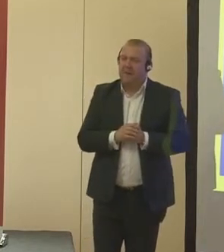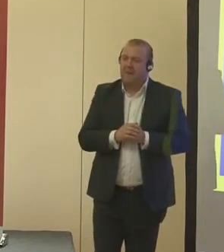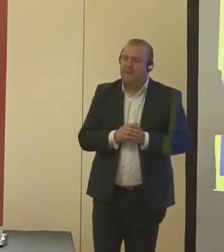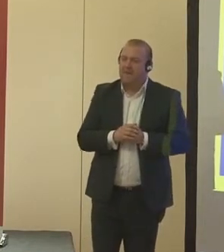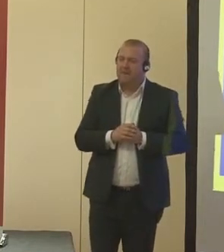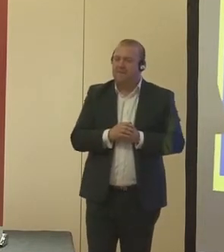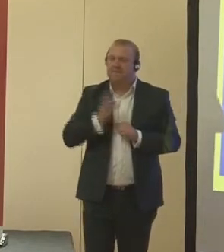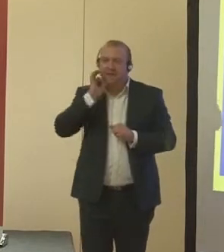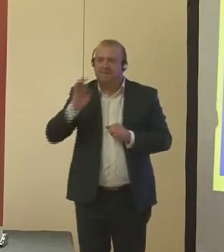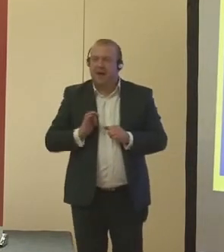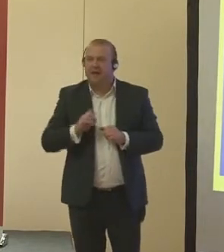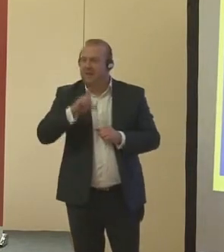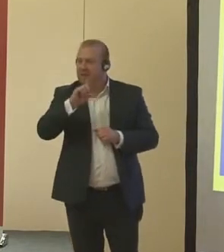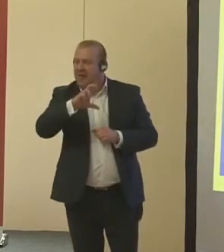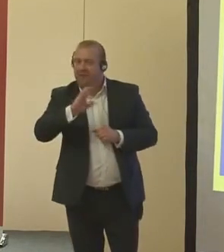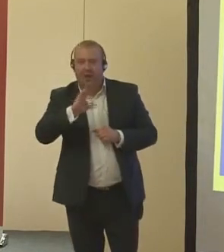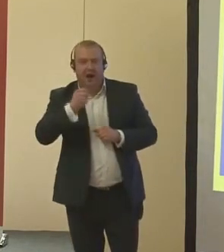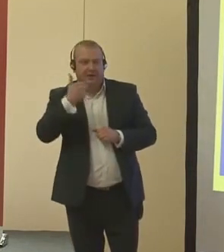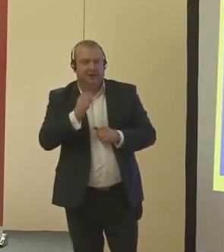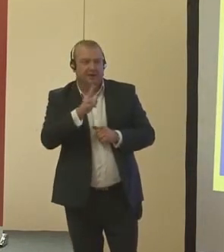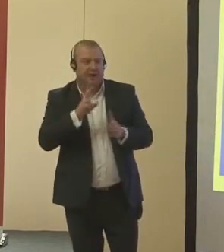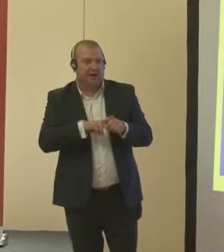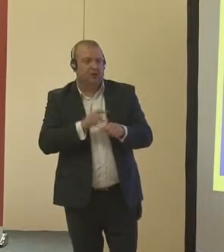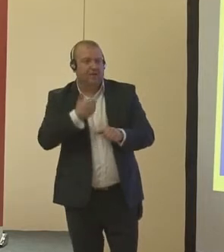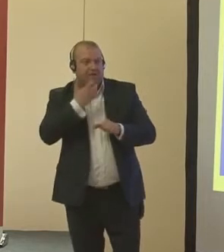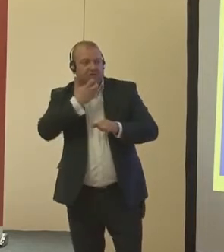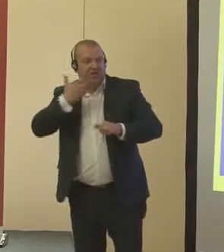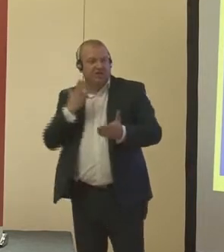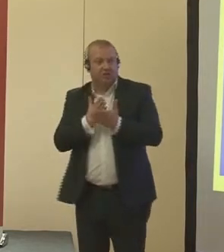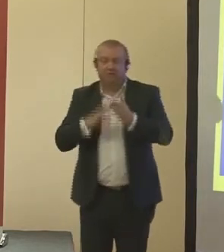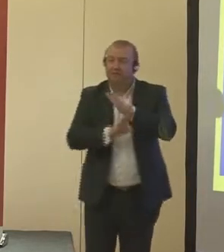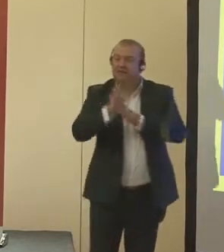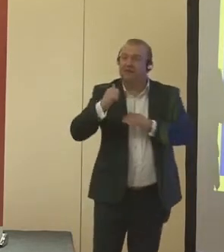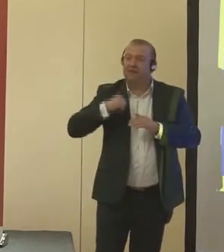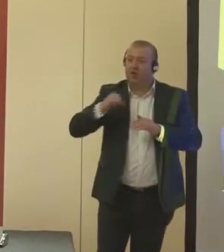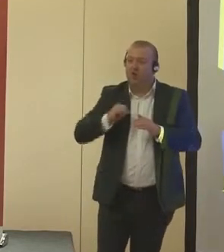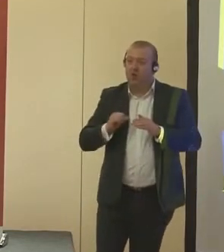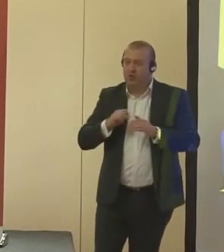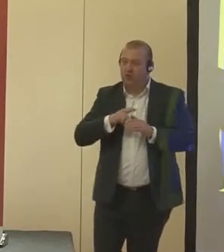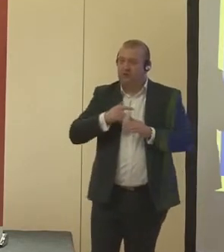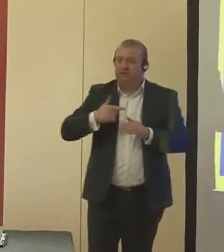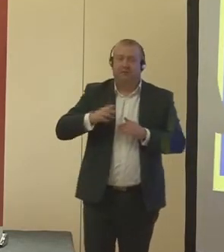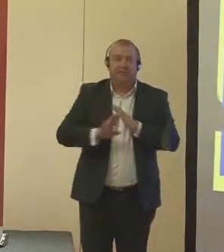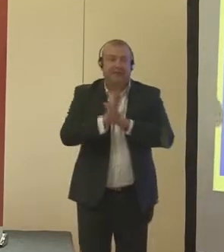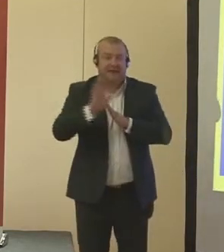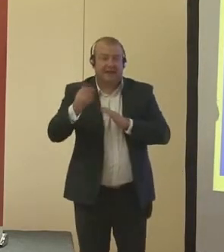also participating in our workshop that we had to develop the guidelines.